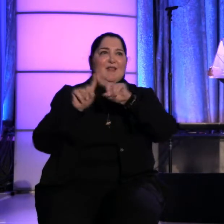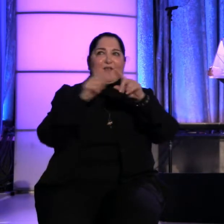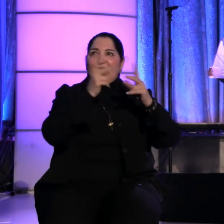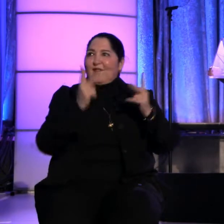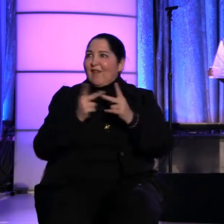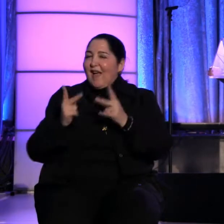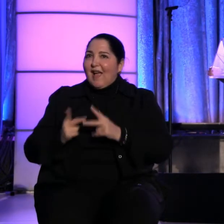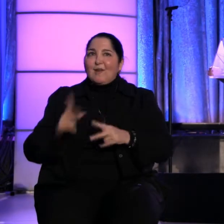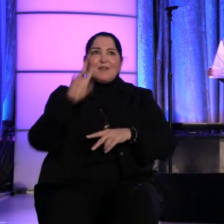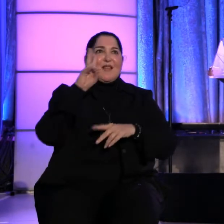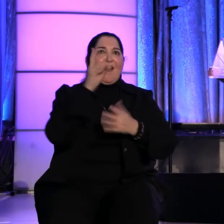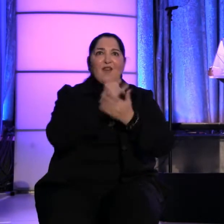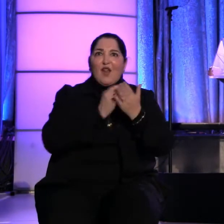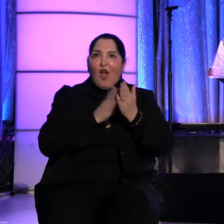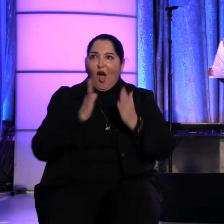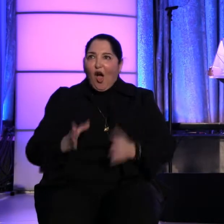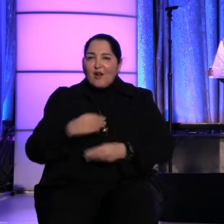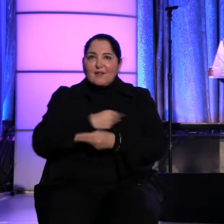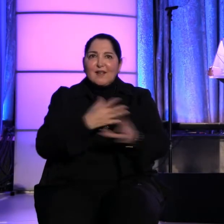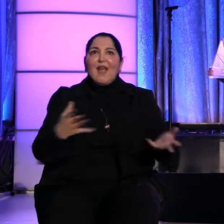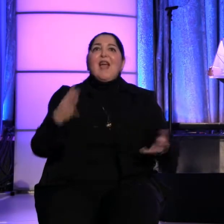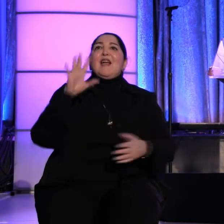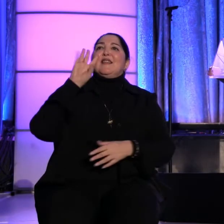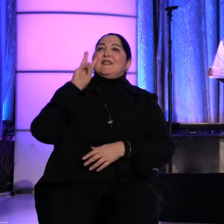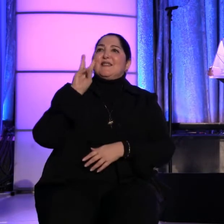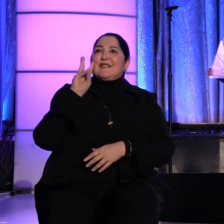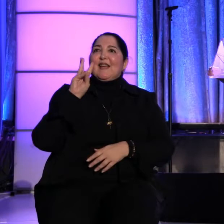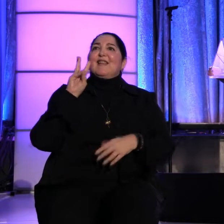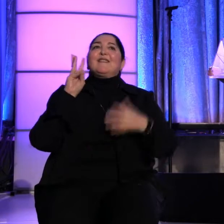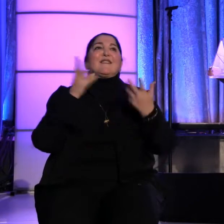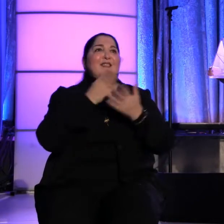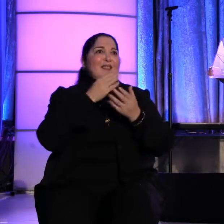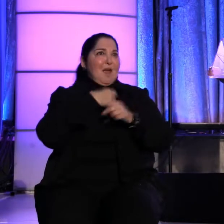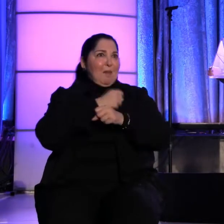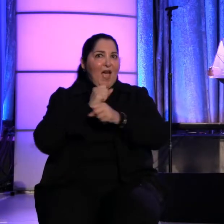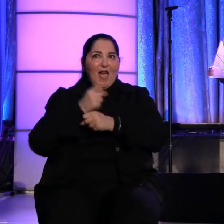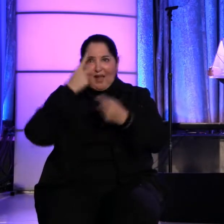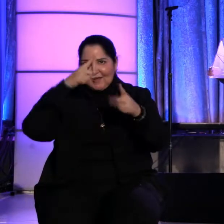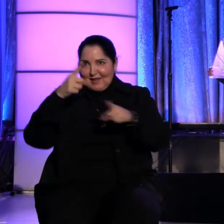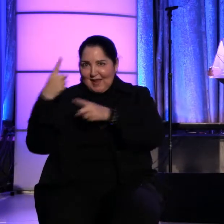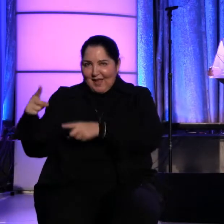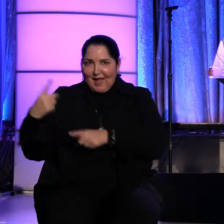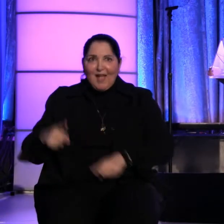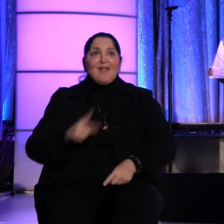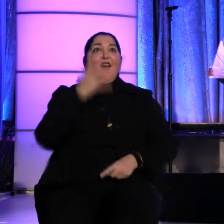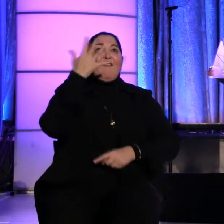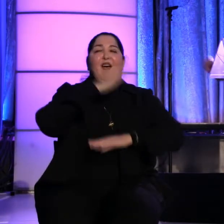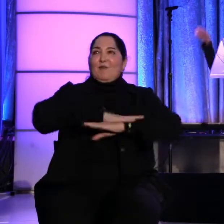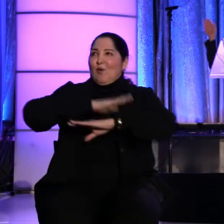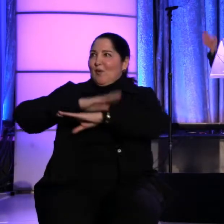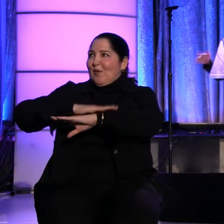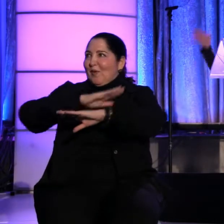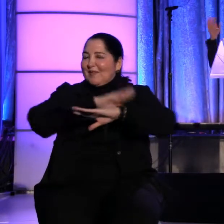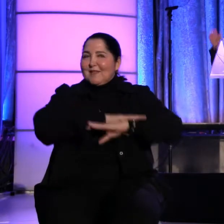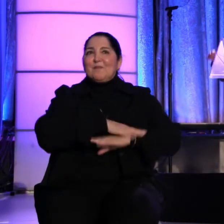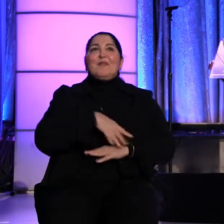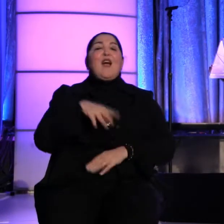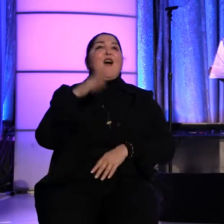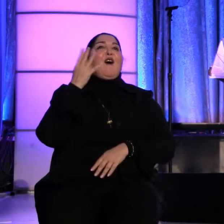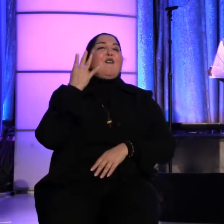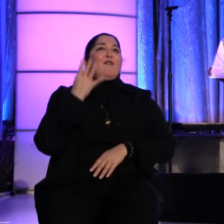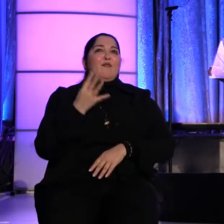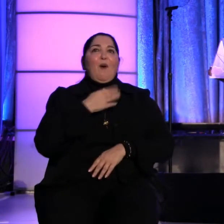seven artist managers, six deals of making, five expo booths,